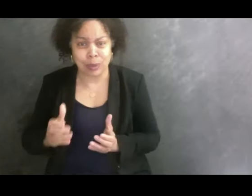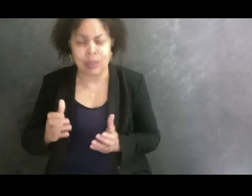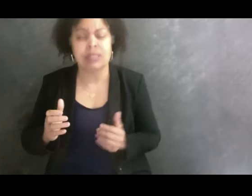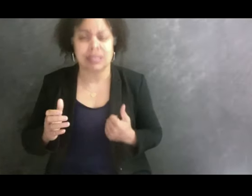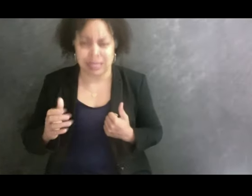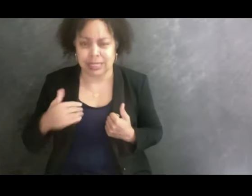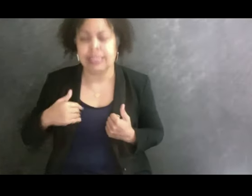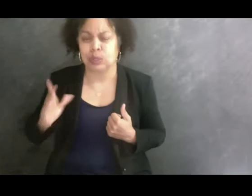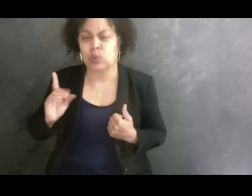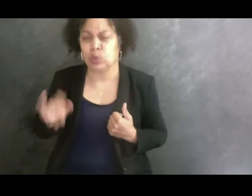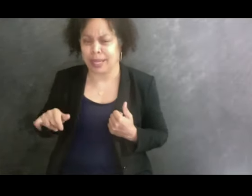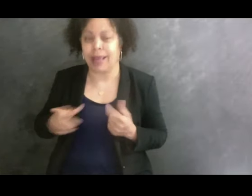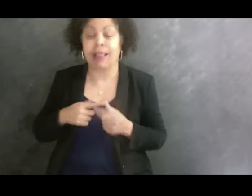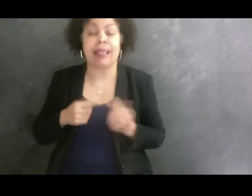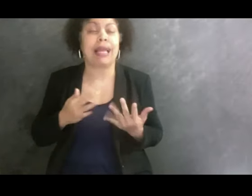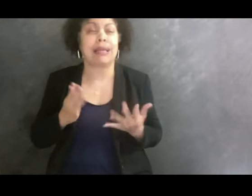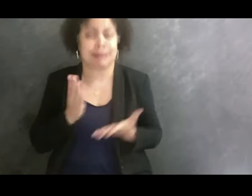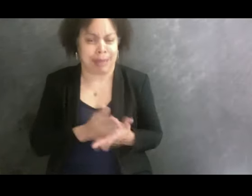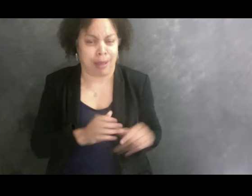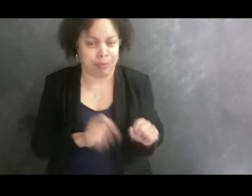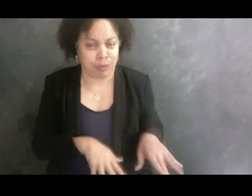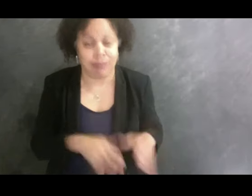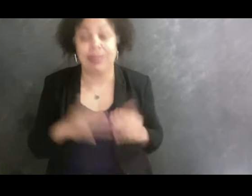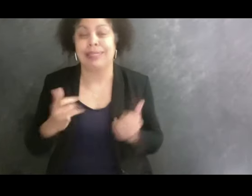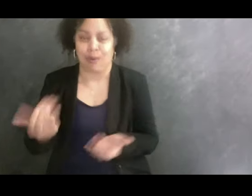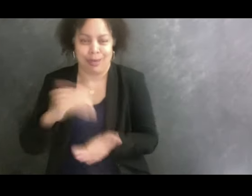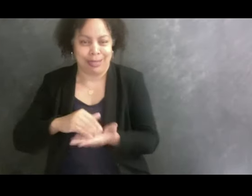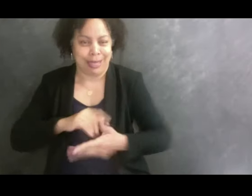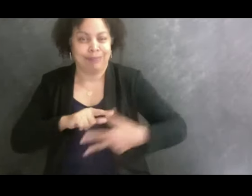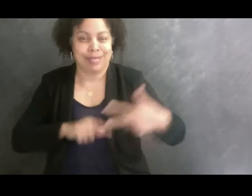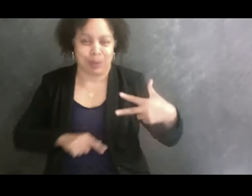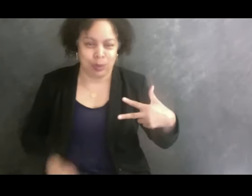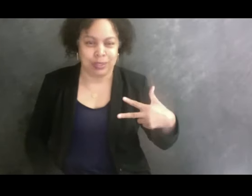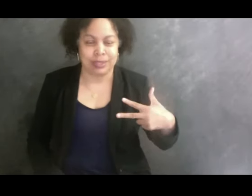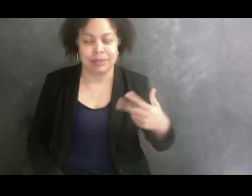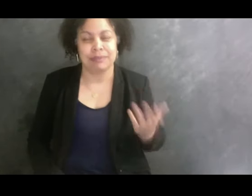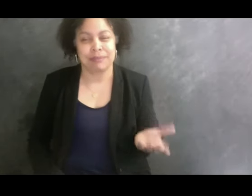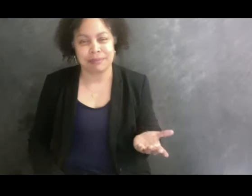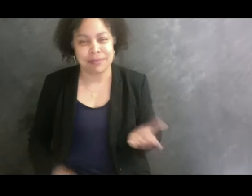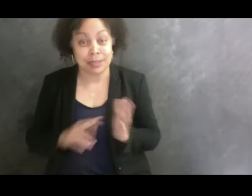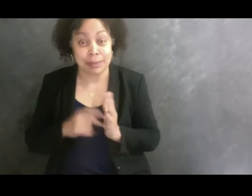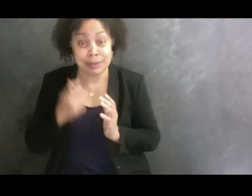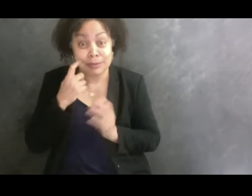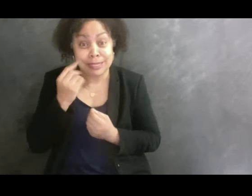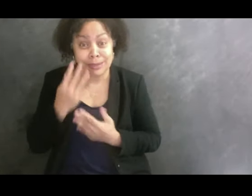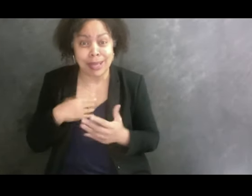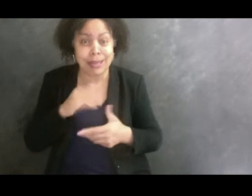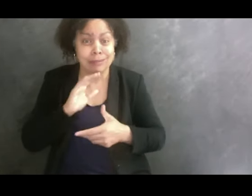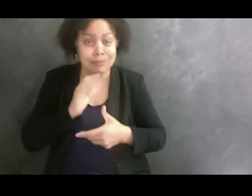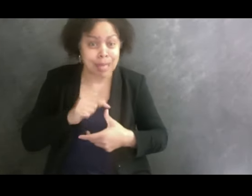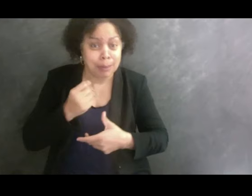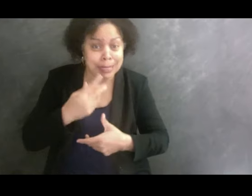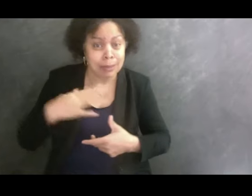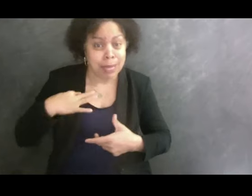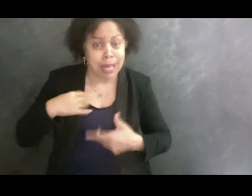didn't have for a couple years, and we're returning back to now. So I can't give you any recent information on how many people applied